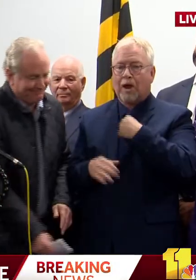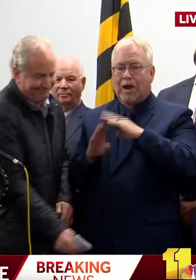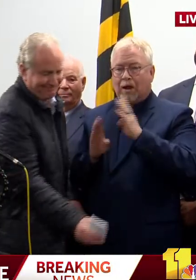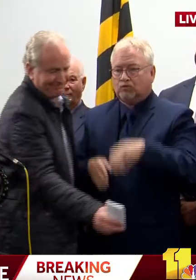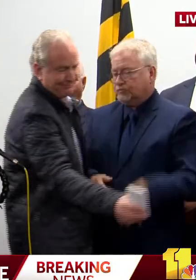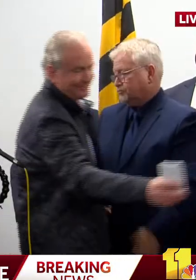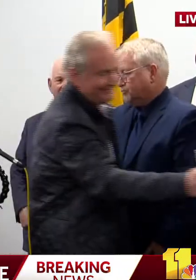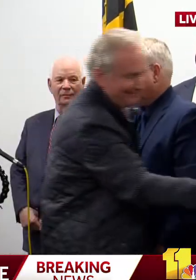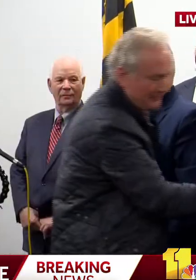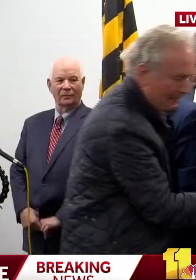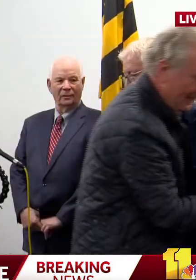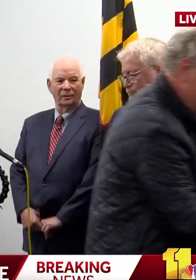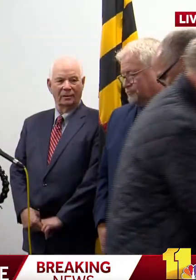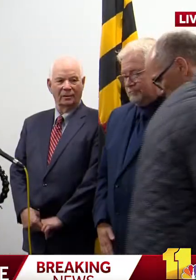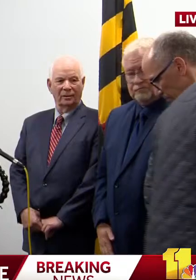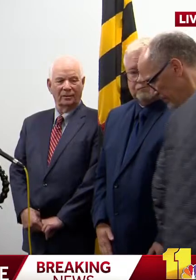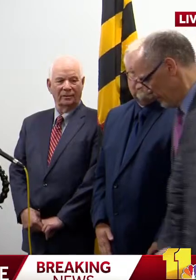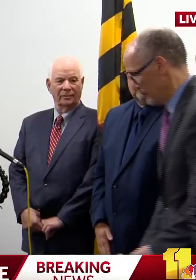president. Tom Perez.